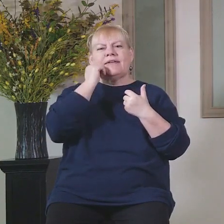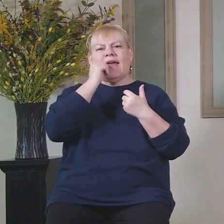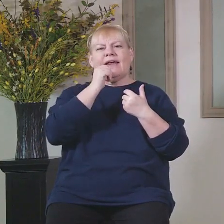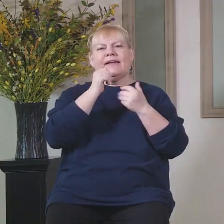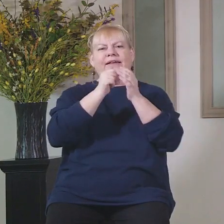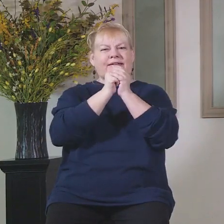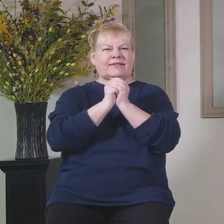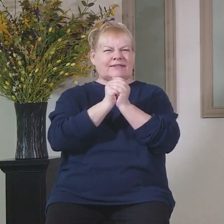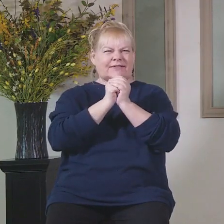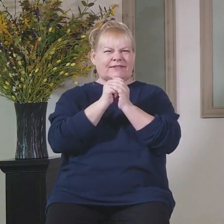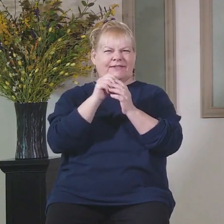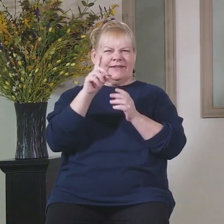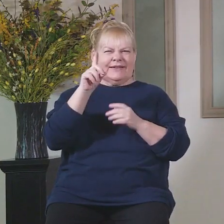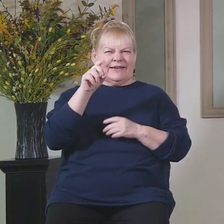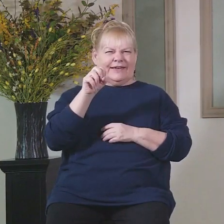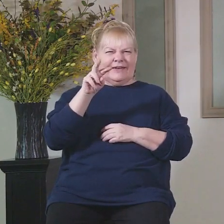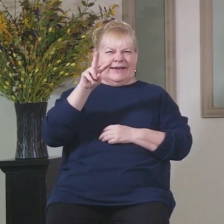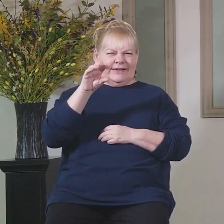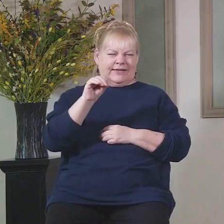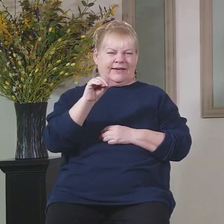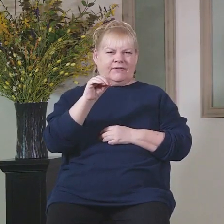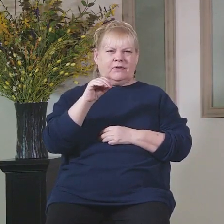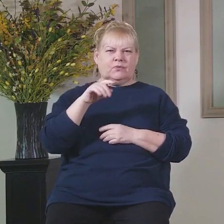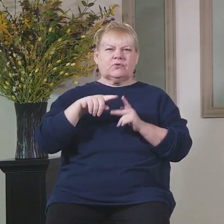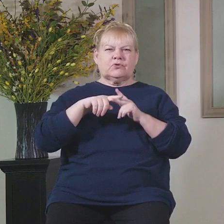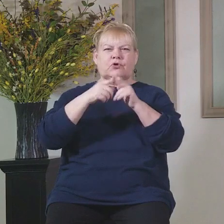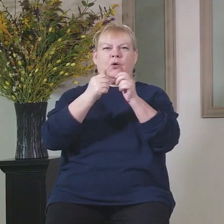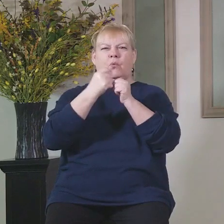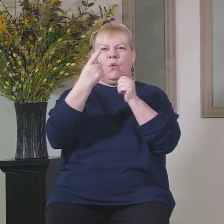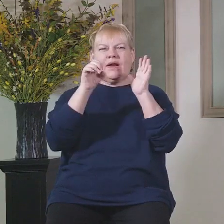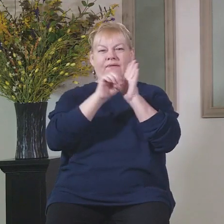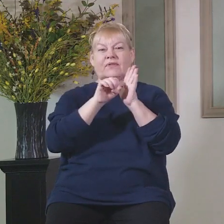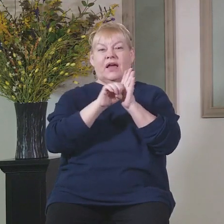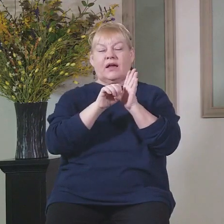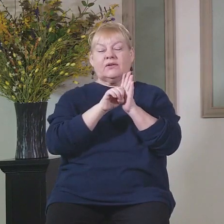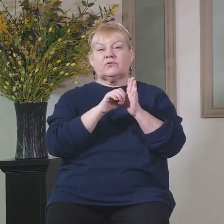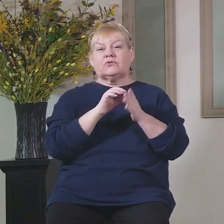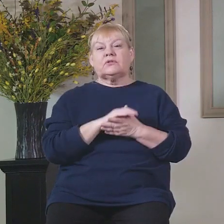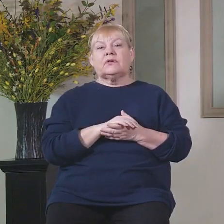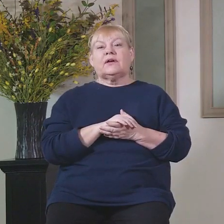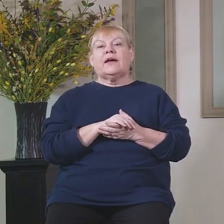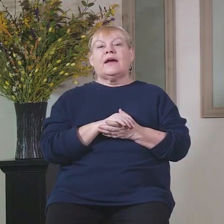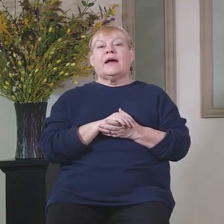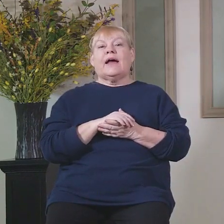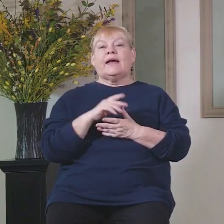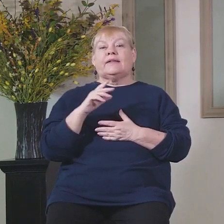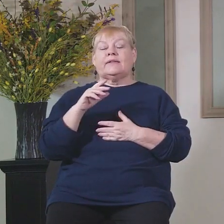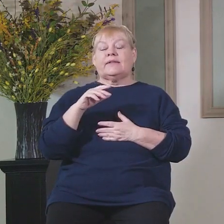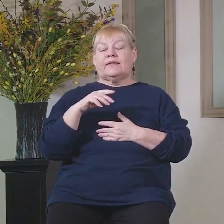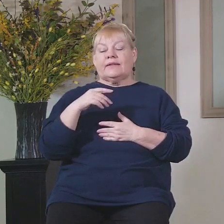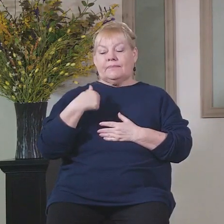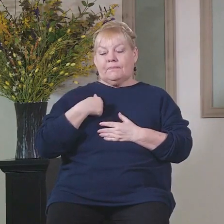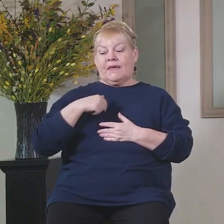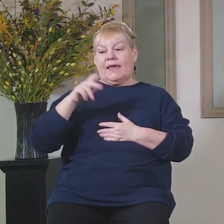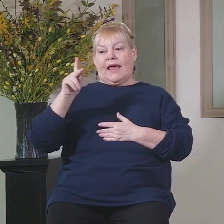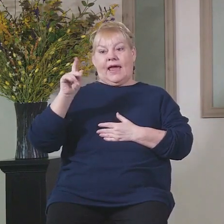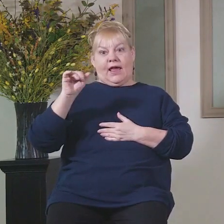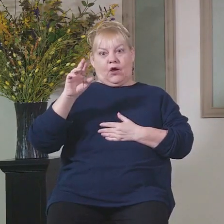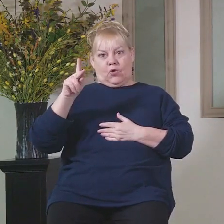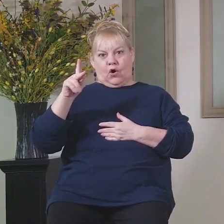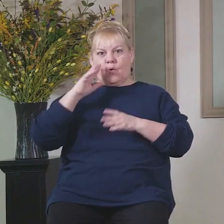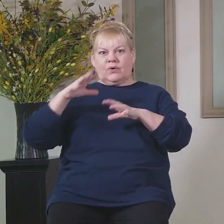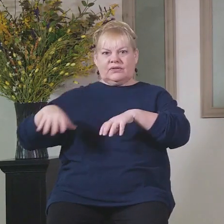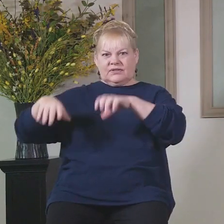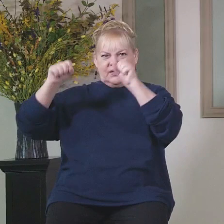devotionals. We're probably going to kick that off with one of our shepherds, and then Kirk and I will take over from there, and there will be